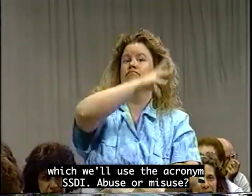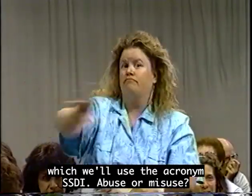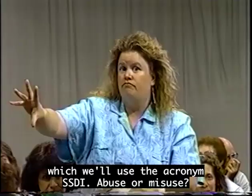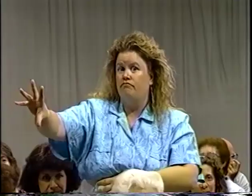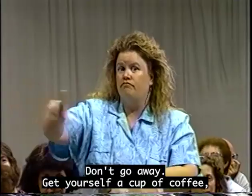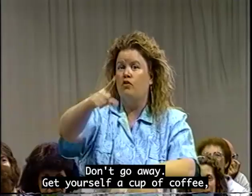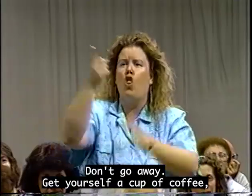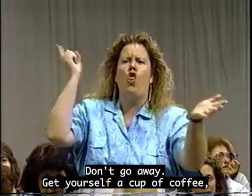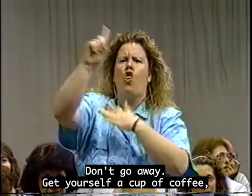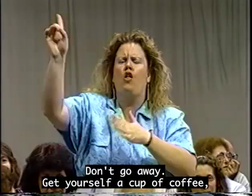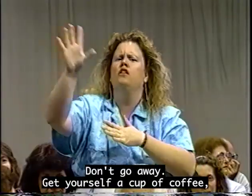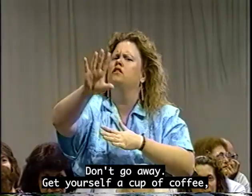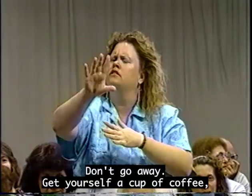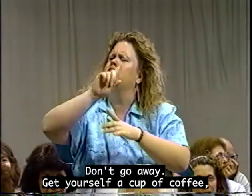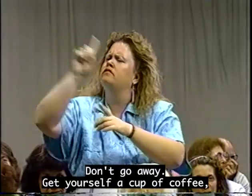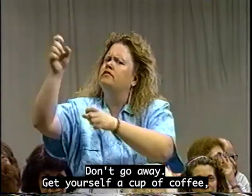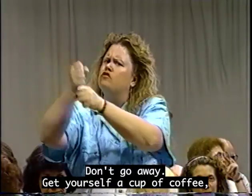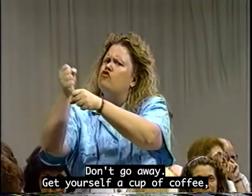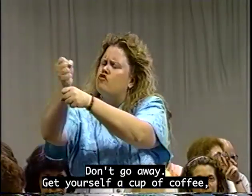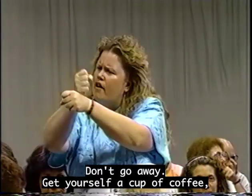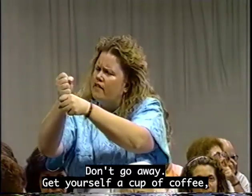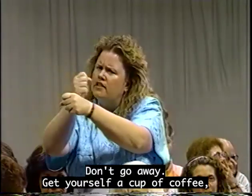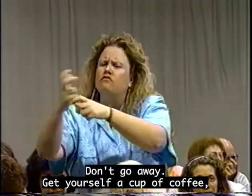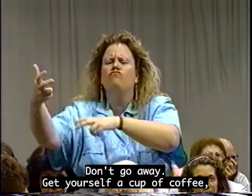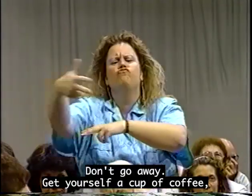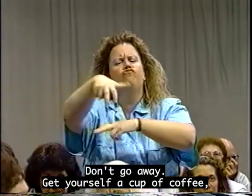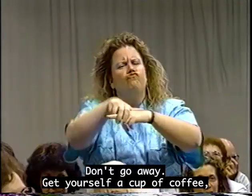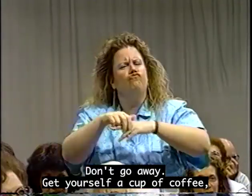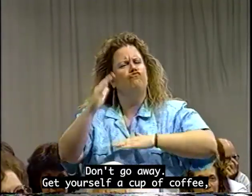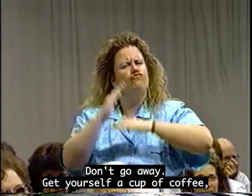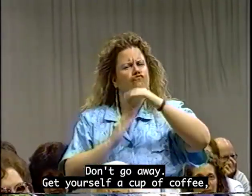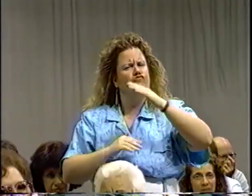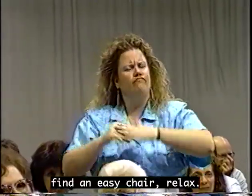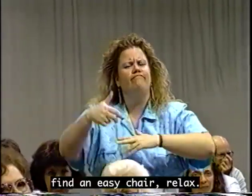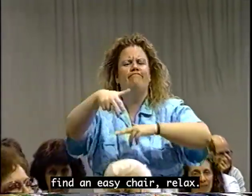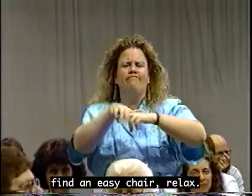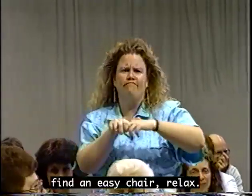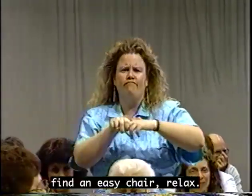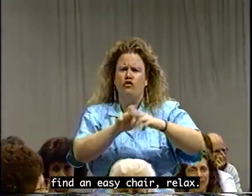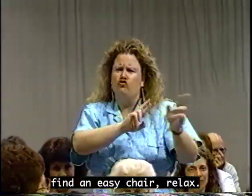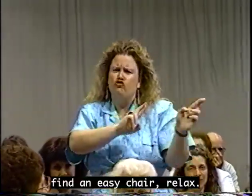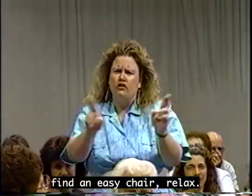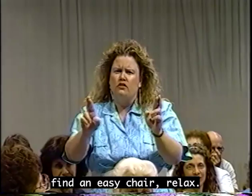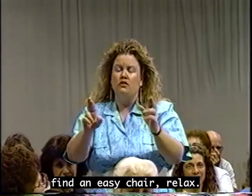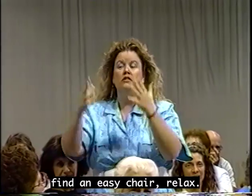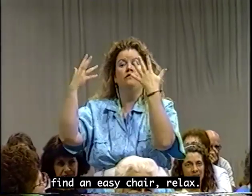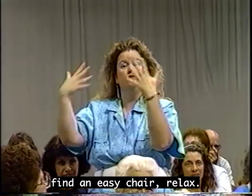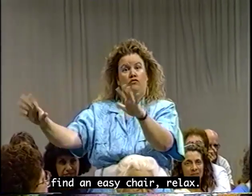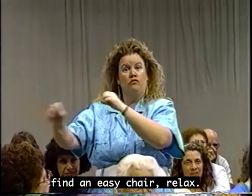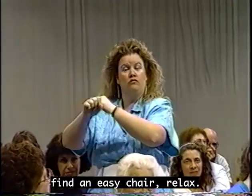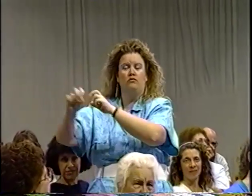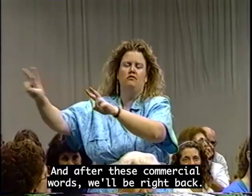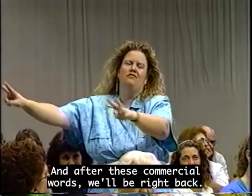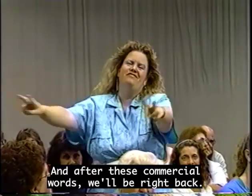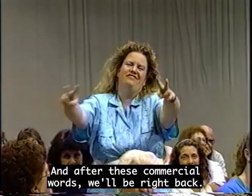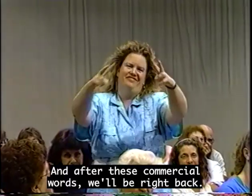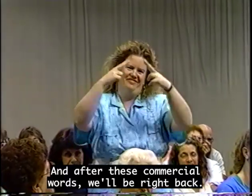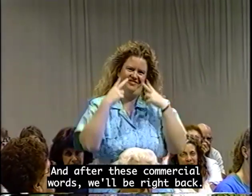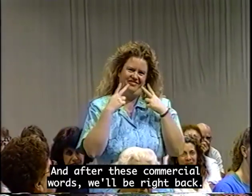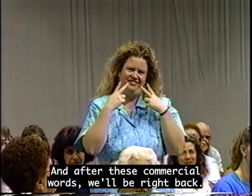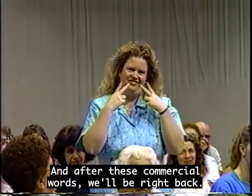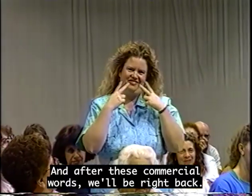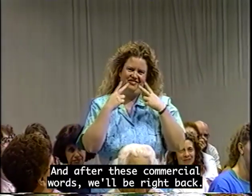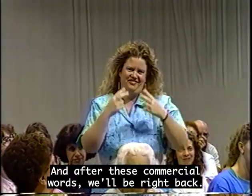misuse? Don't go away. Get yourself a cup of coffee, find an easy chair, relax, and after